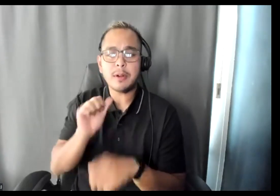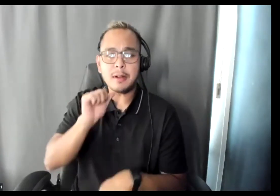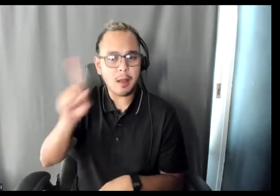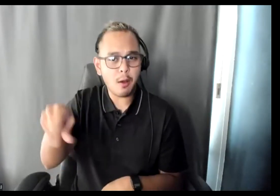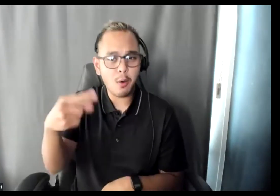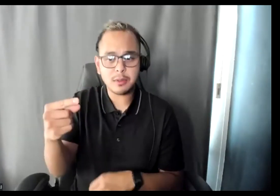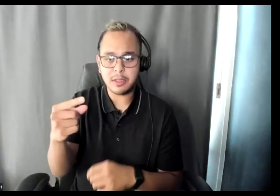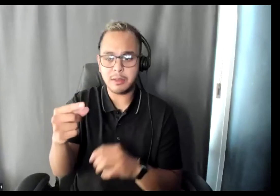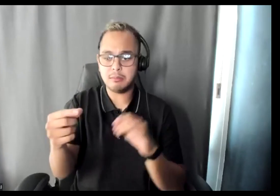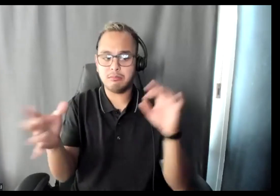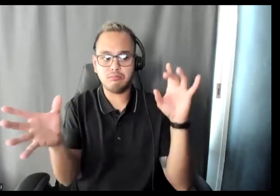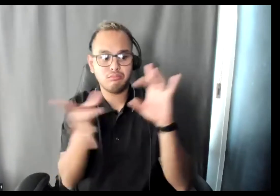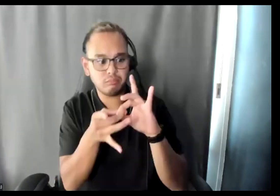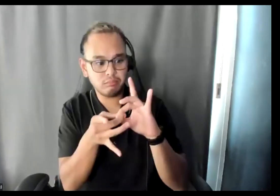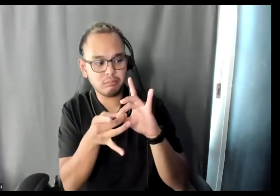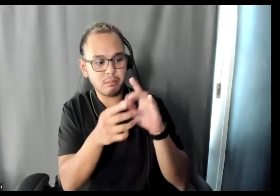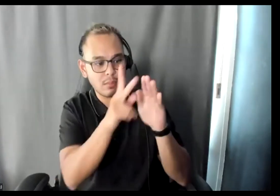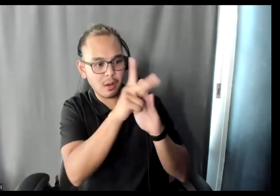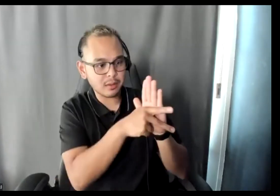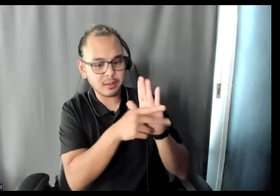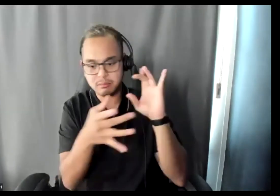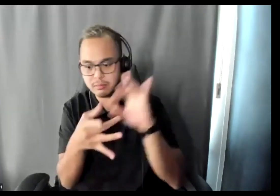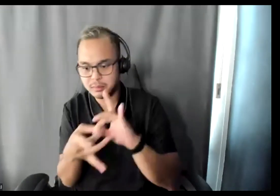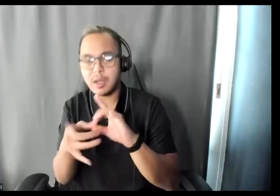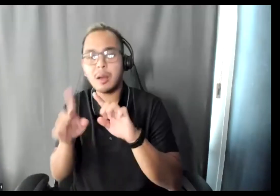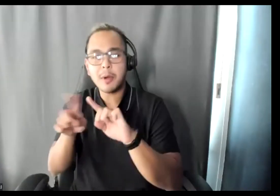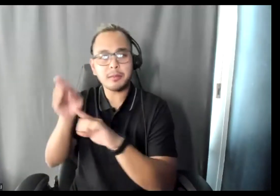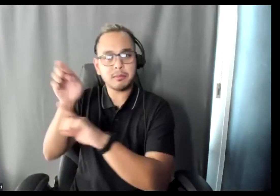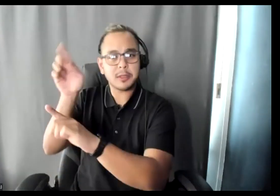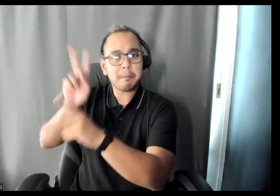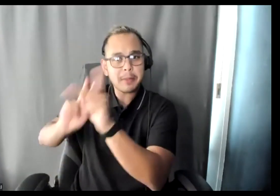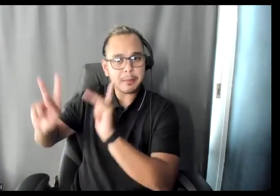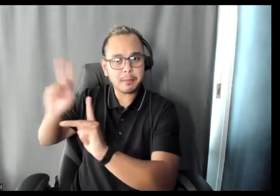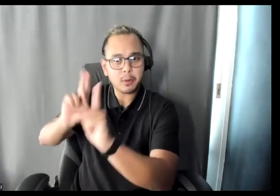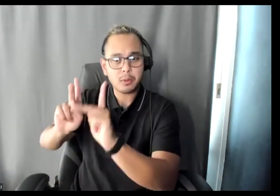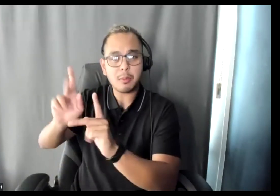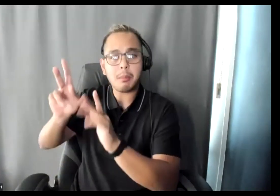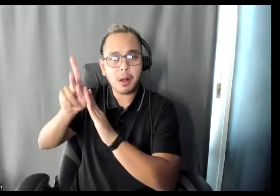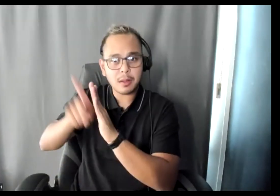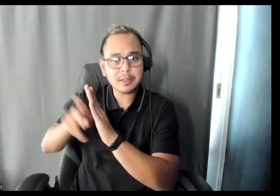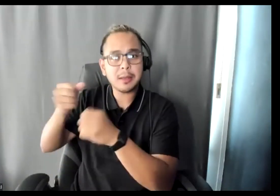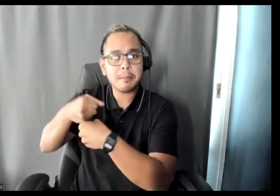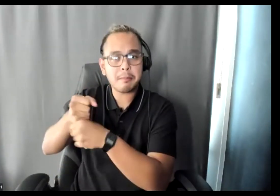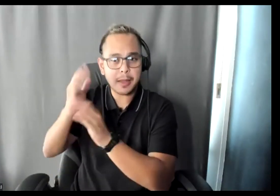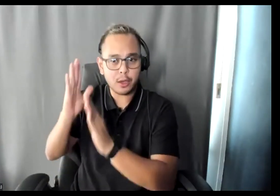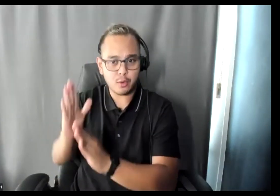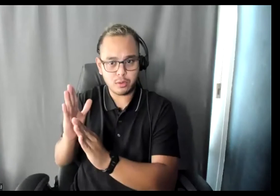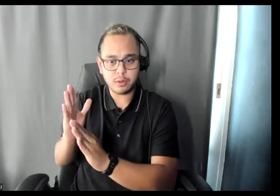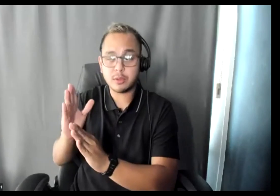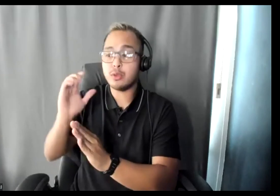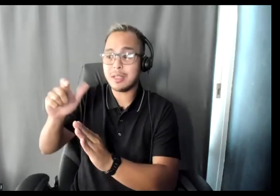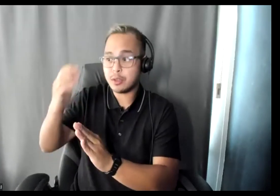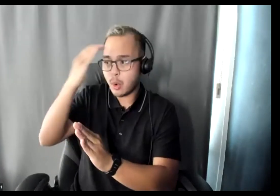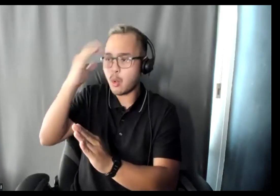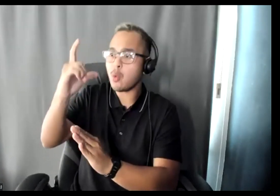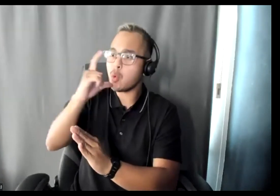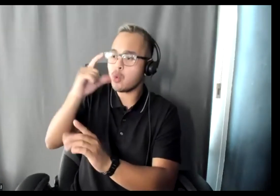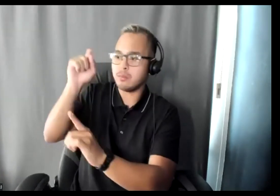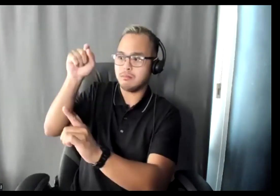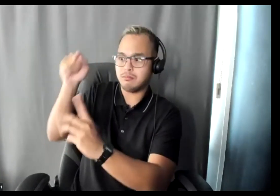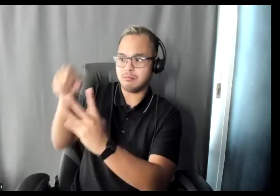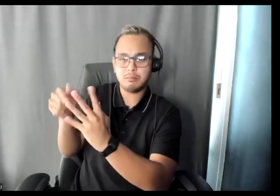to certain policies, but potentially to even certain policy makers, right? Understanding how the folks that you need to move on the issues,